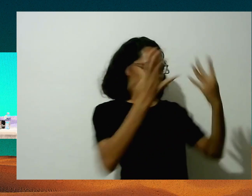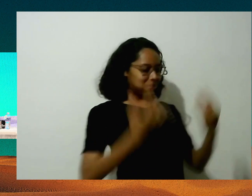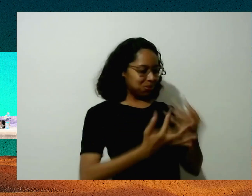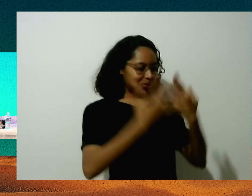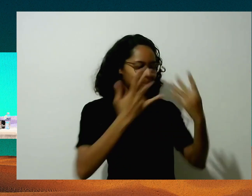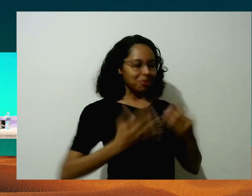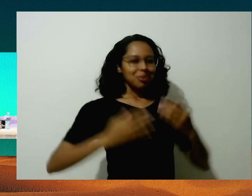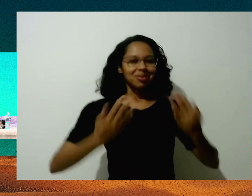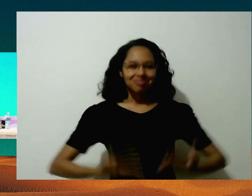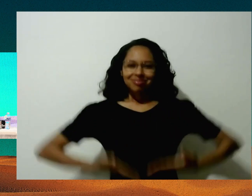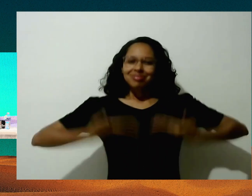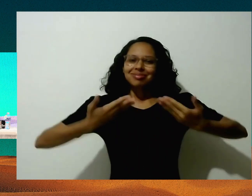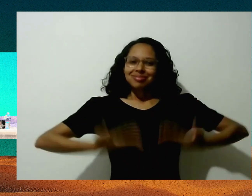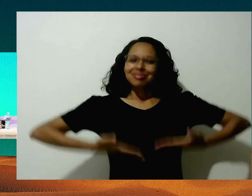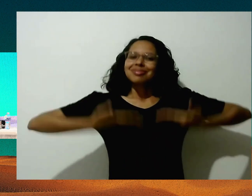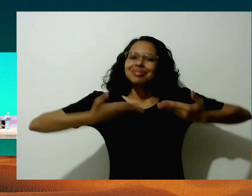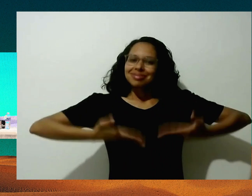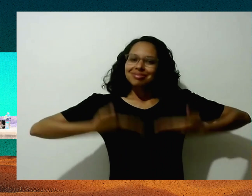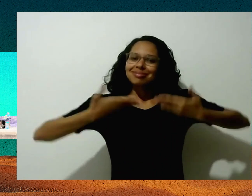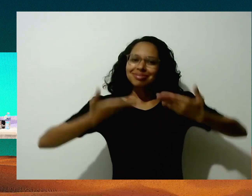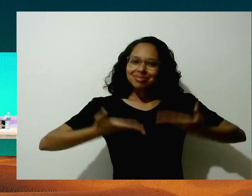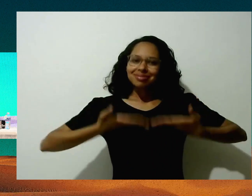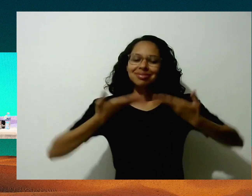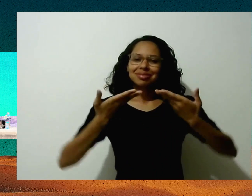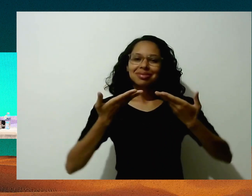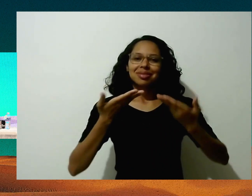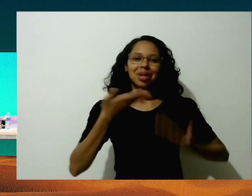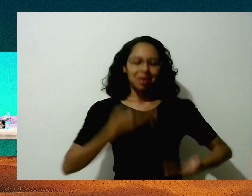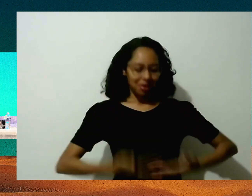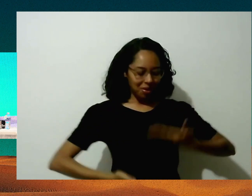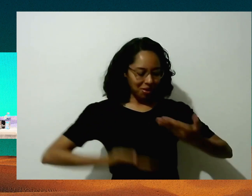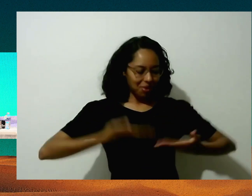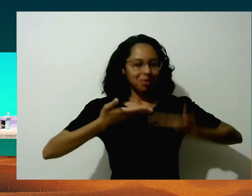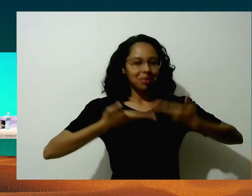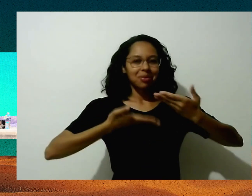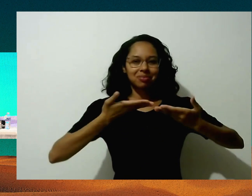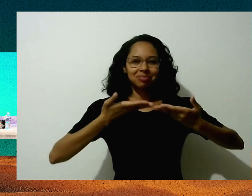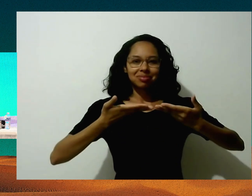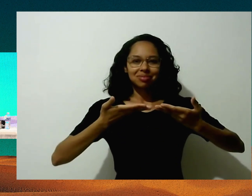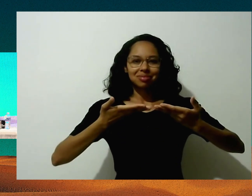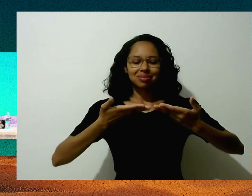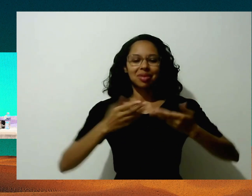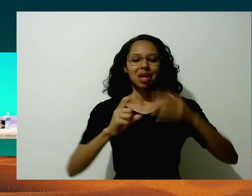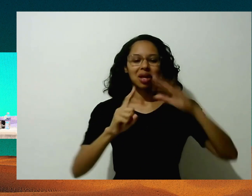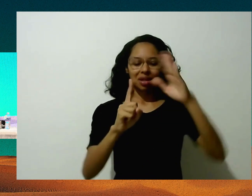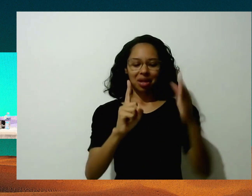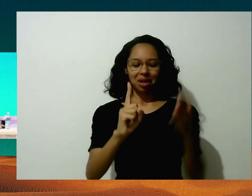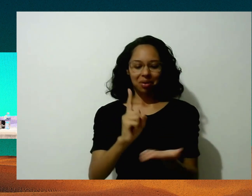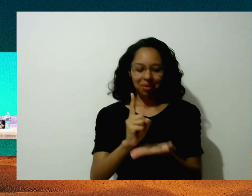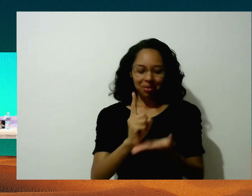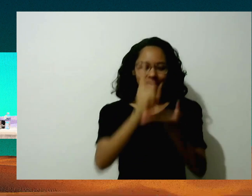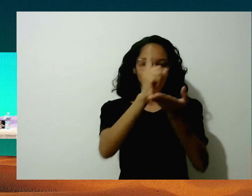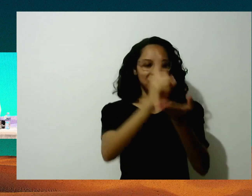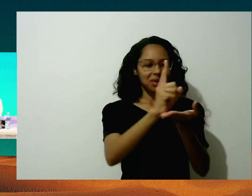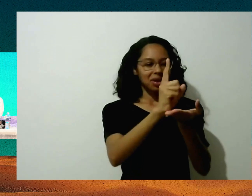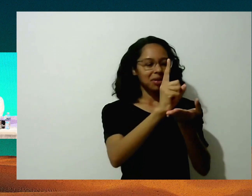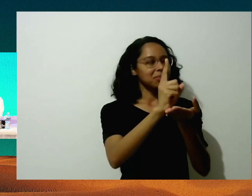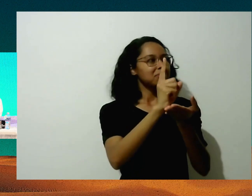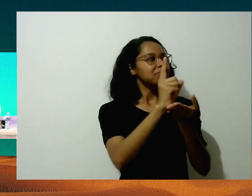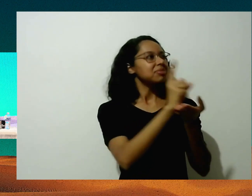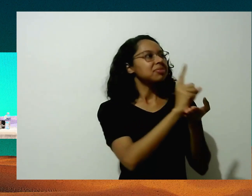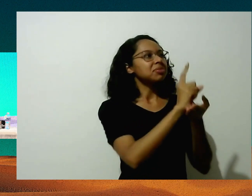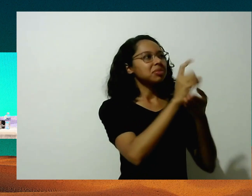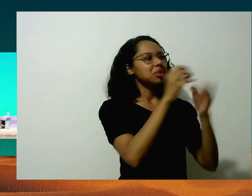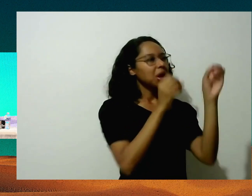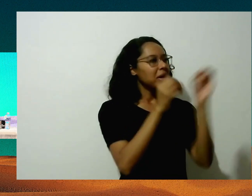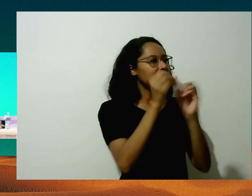have crowned him with glory and honor, E o constituísse sobre as obras das tuas mãos. and set him over the works of your